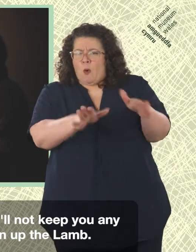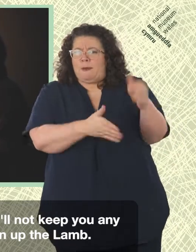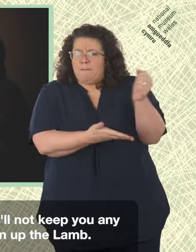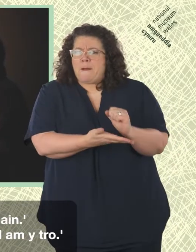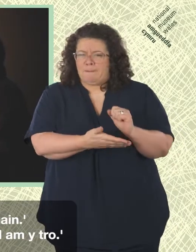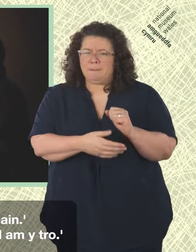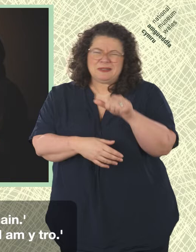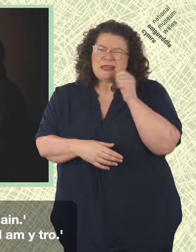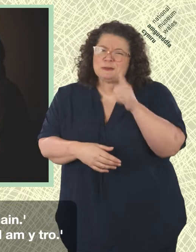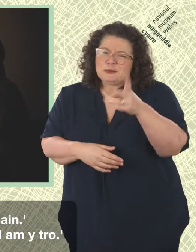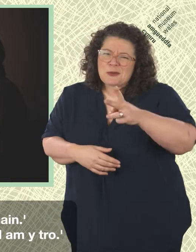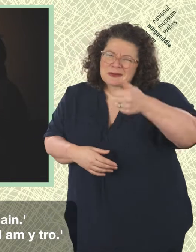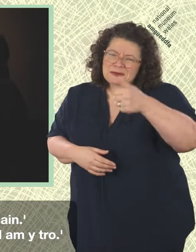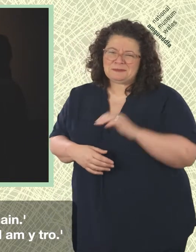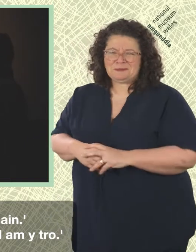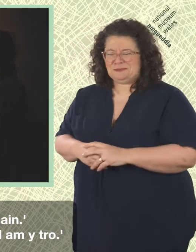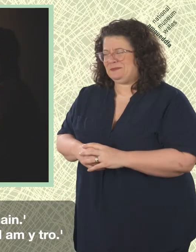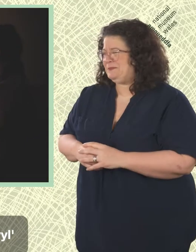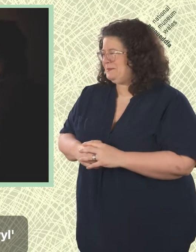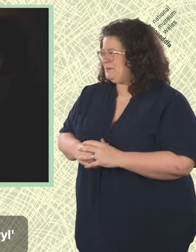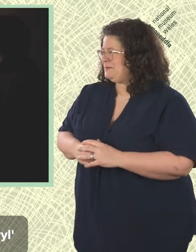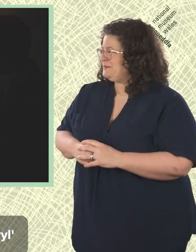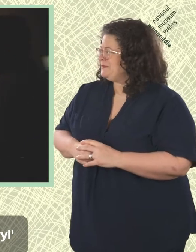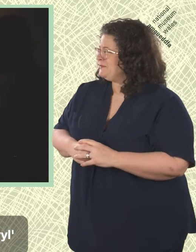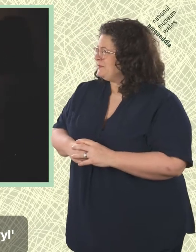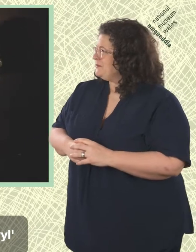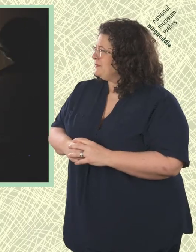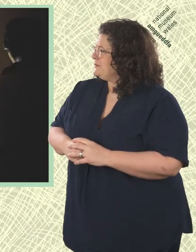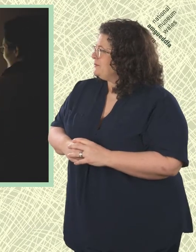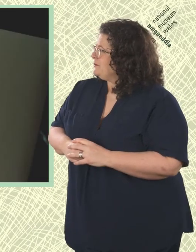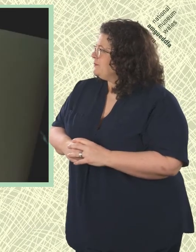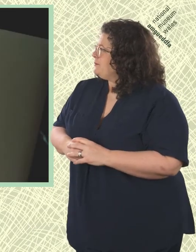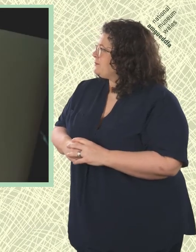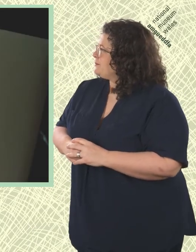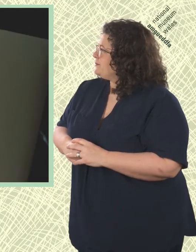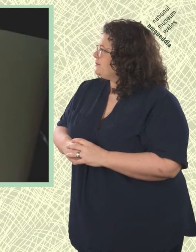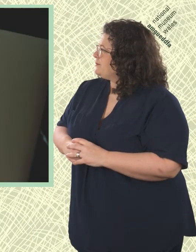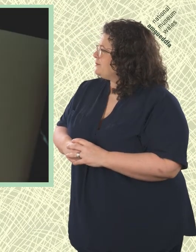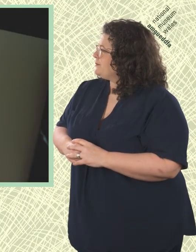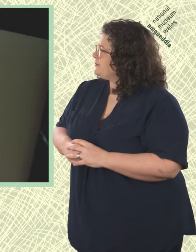lamb. Nice to see you again. Yeah, hwyl am y tro. Hwyl.